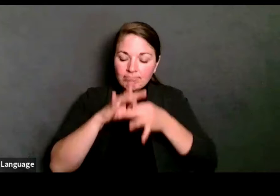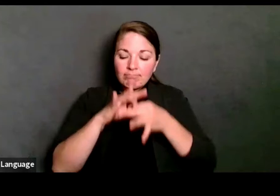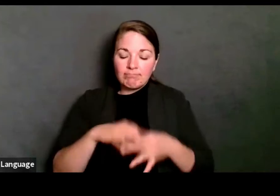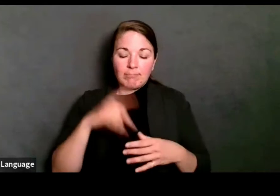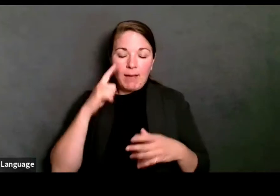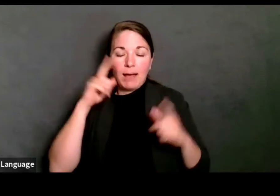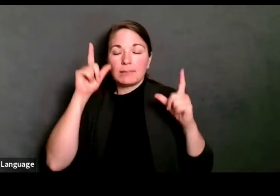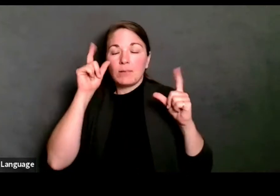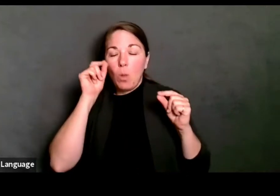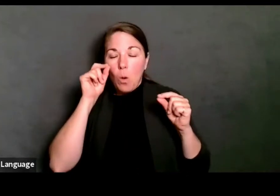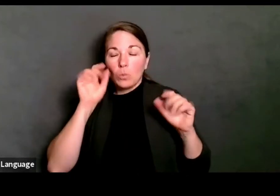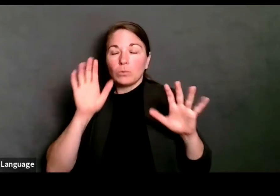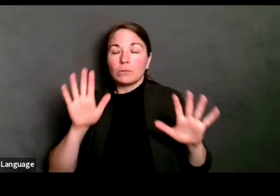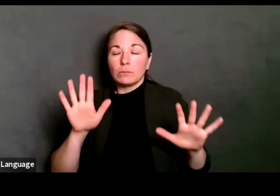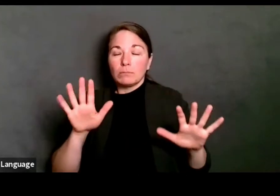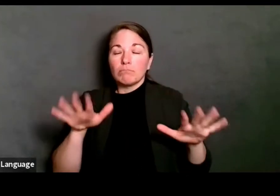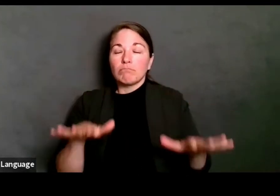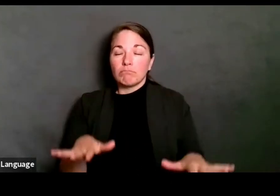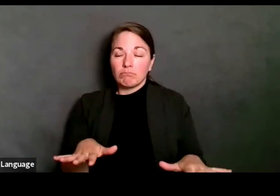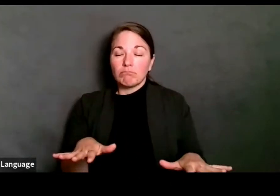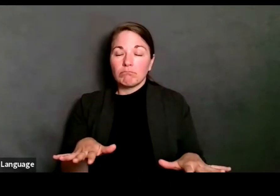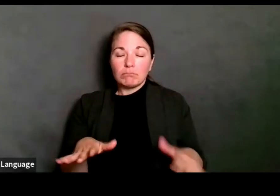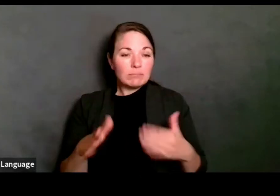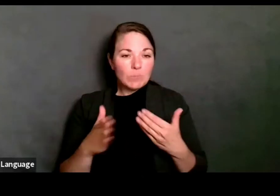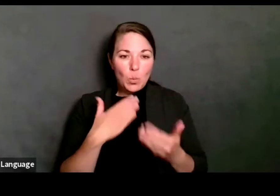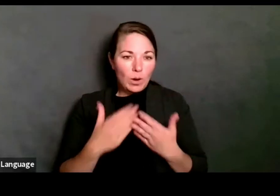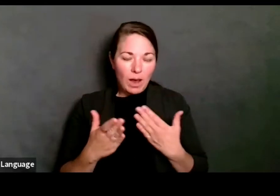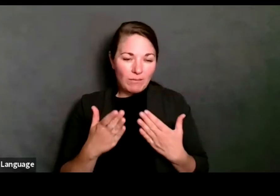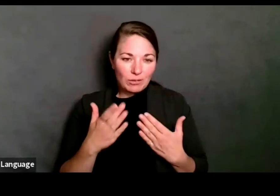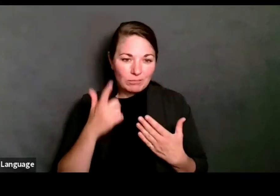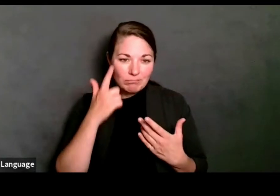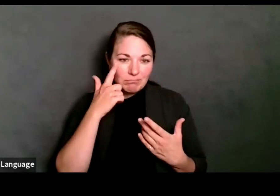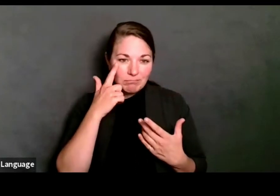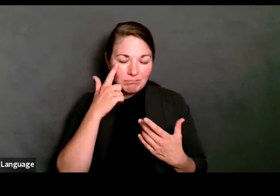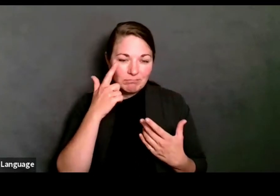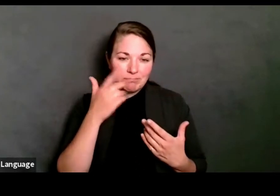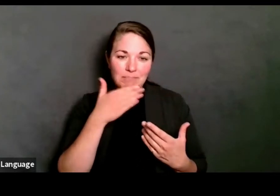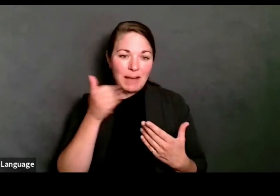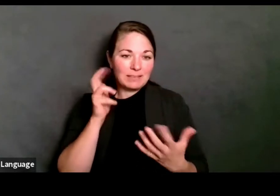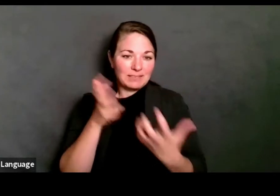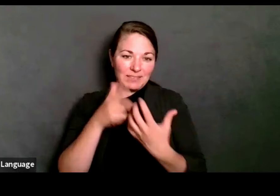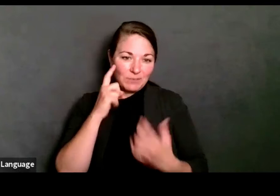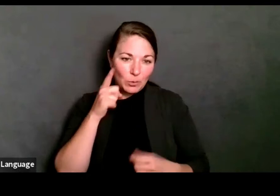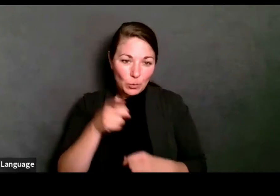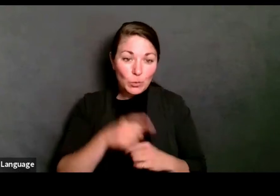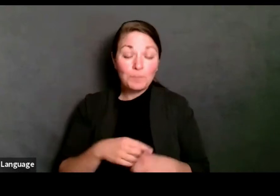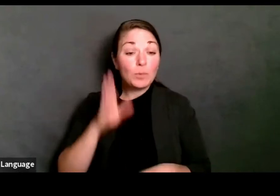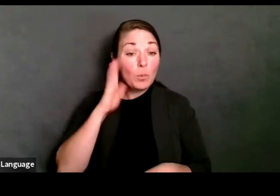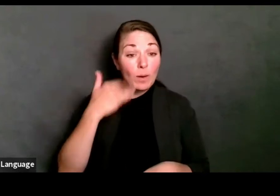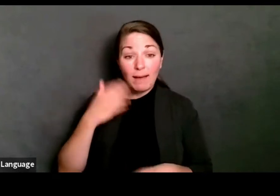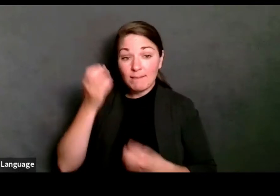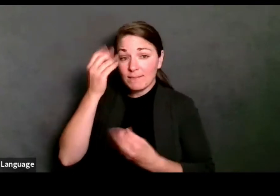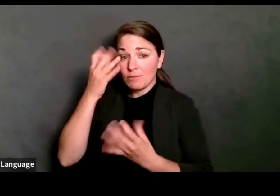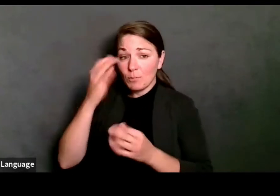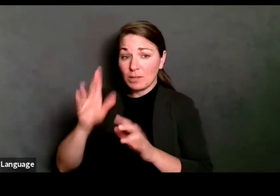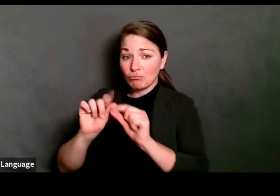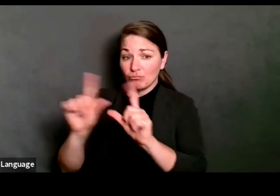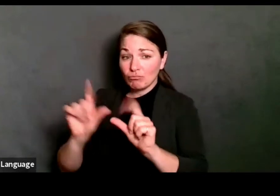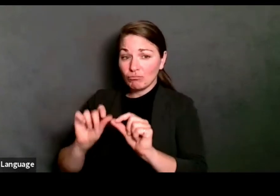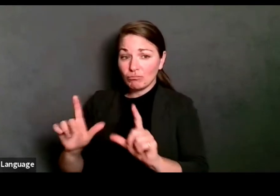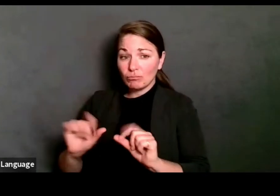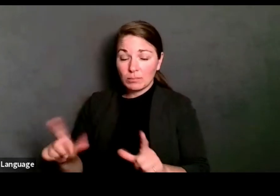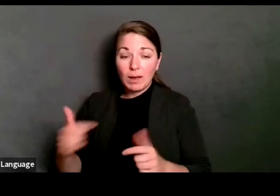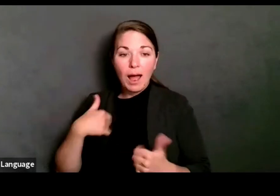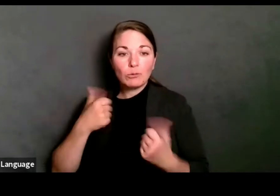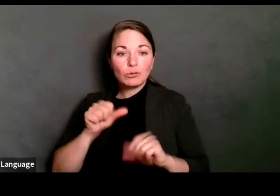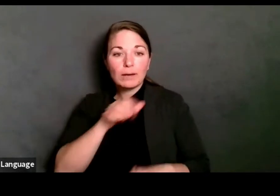your eyes, whatever you need to do. In fact, while I'll have information on the screen throughout this whole presentation, I'll try to